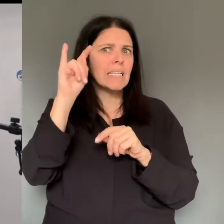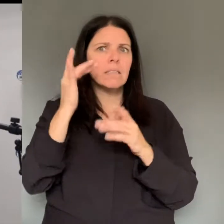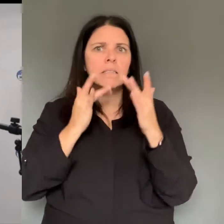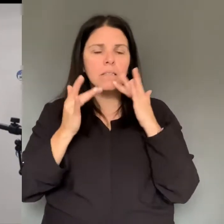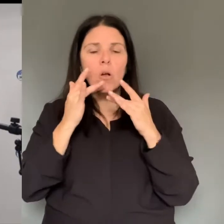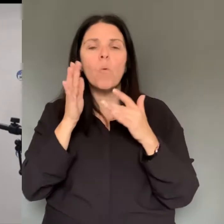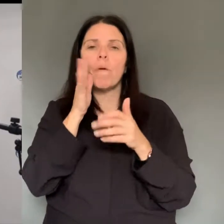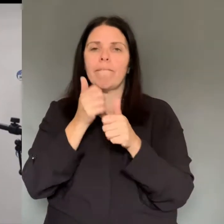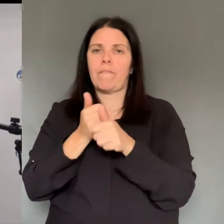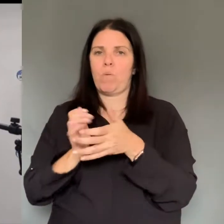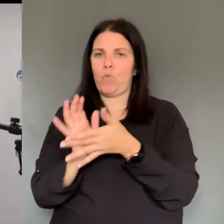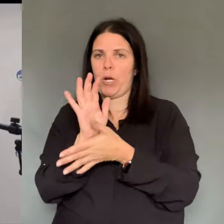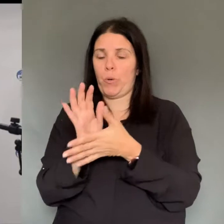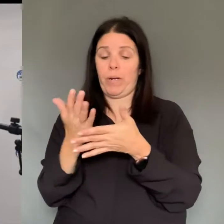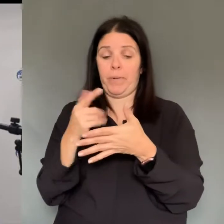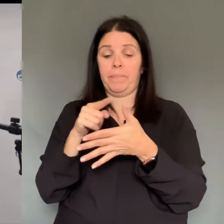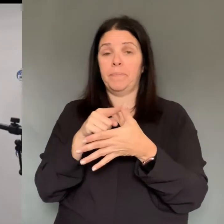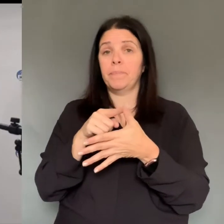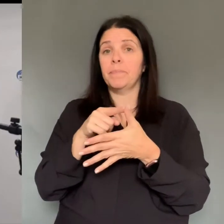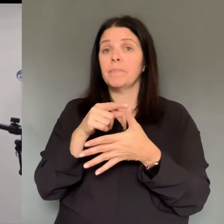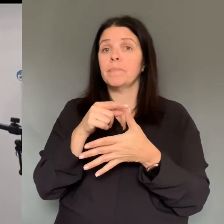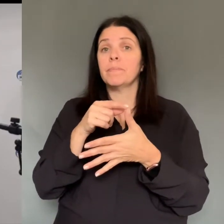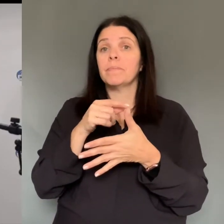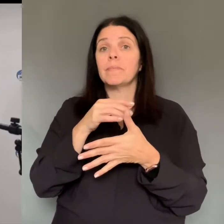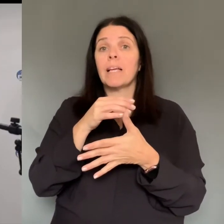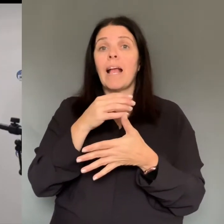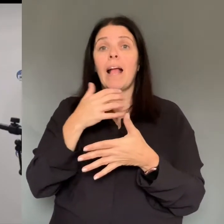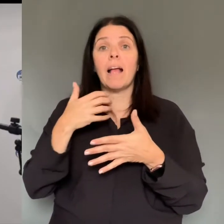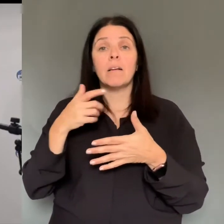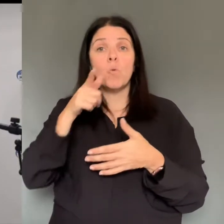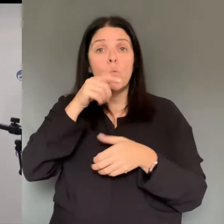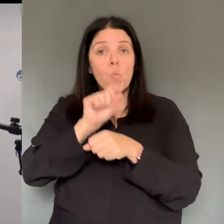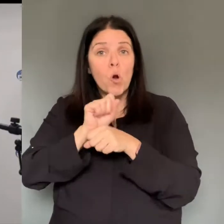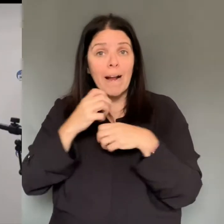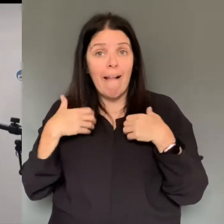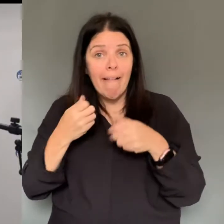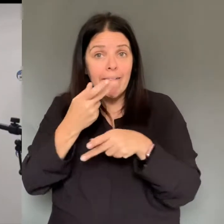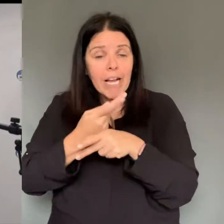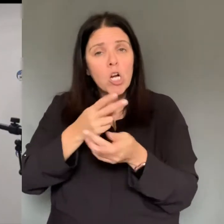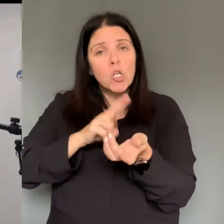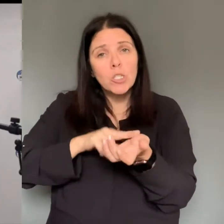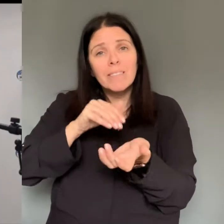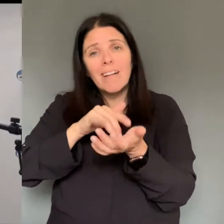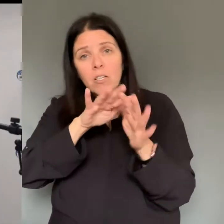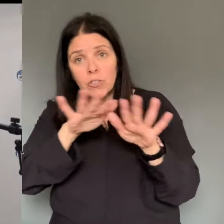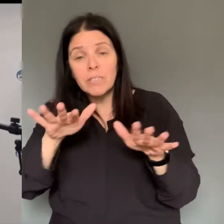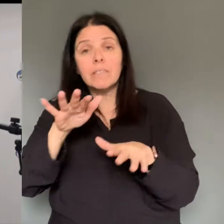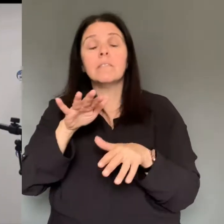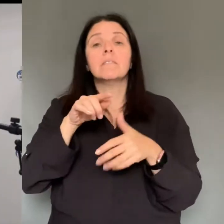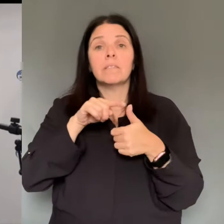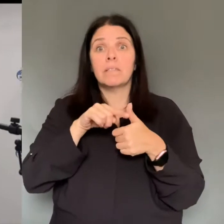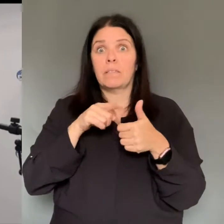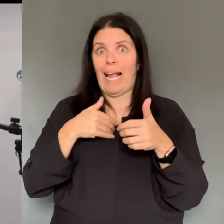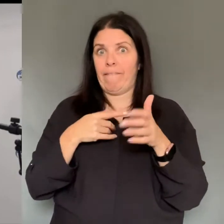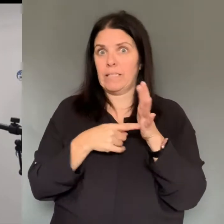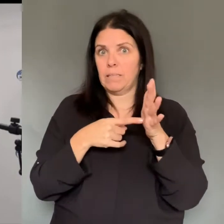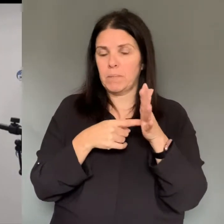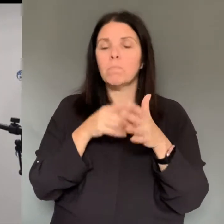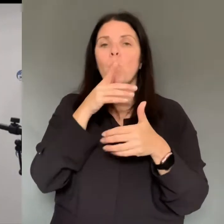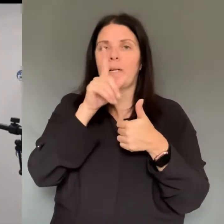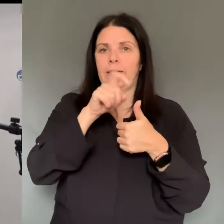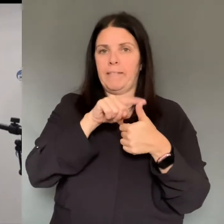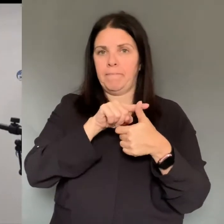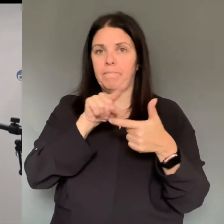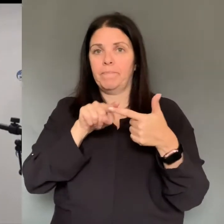healthcare workers and staff who work in healthcare facilities, symptomatic residents and staff in long-term care facilities and retirement